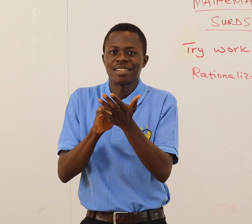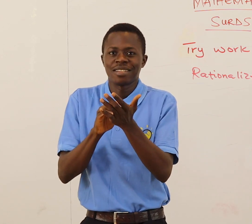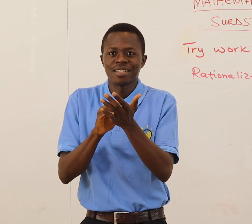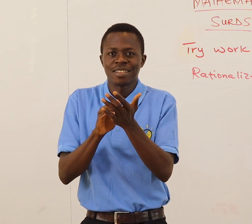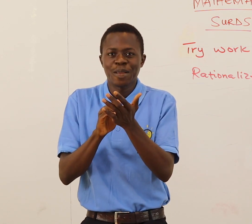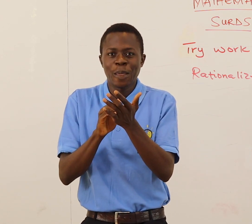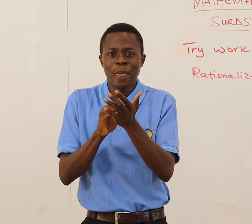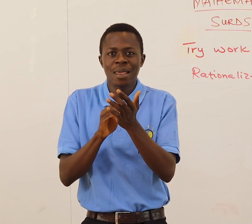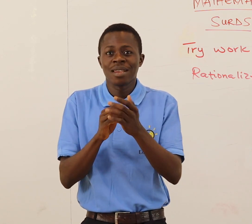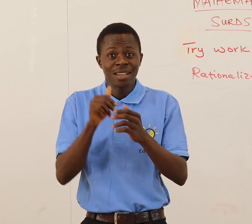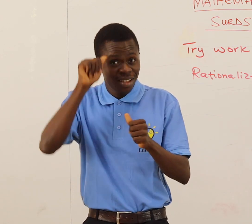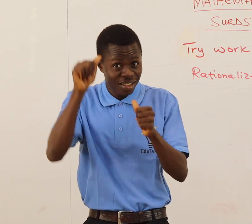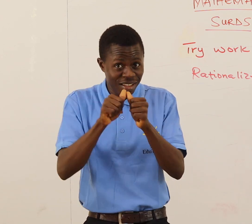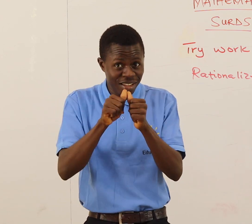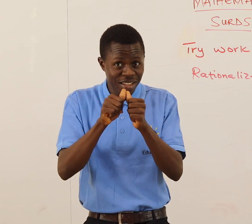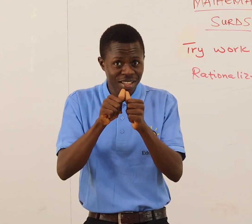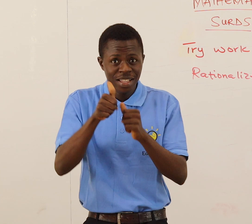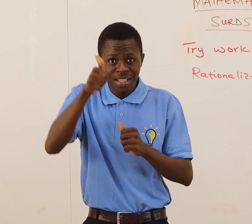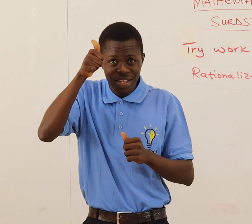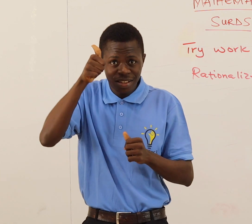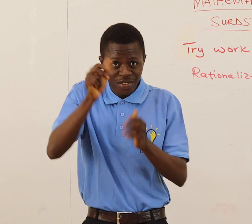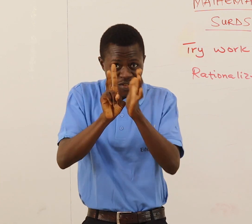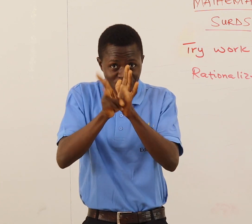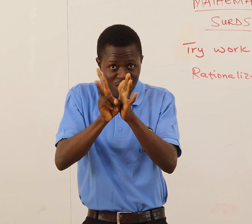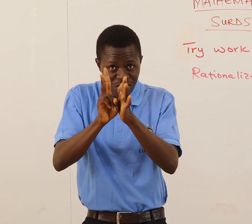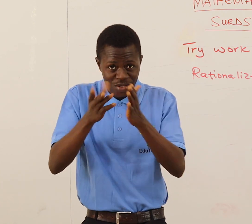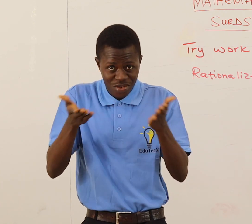so excited that we have been able to finish with our